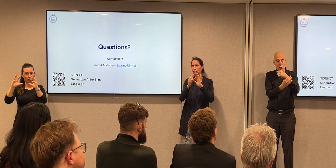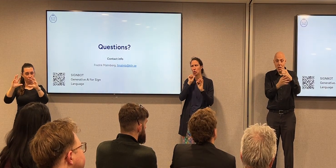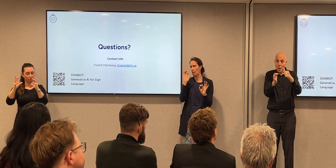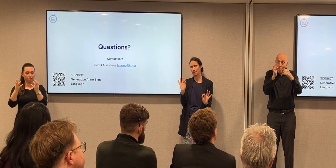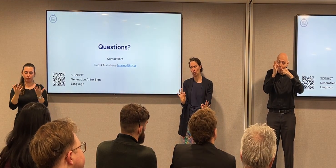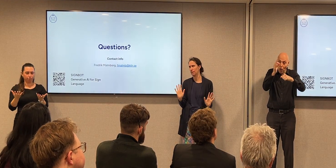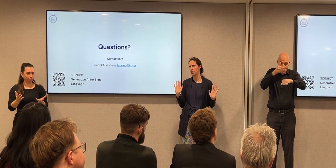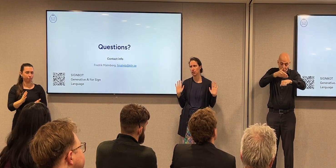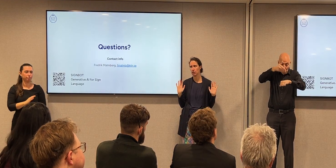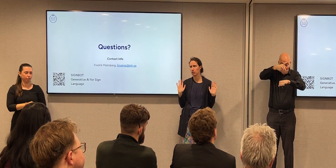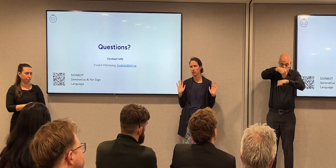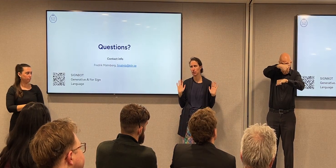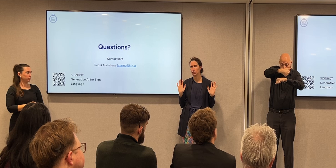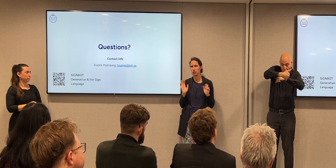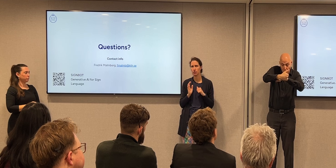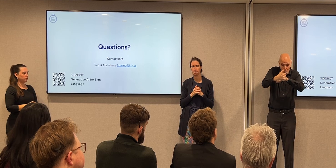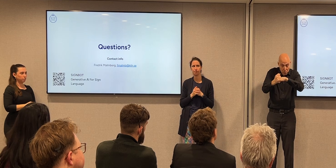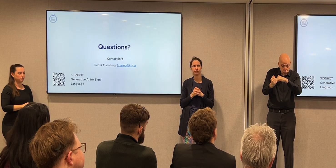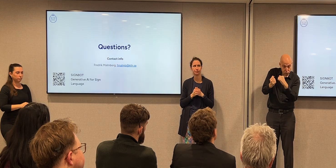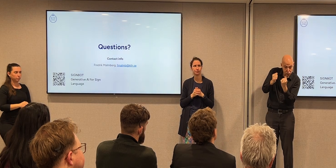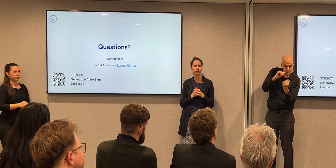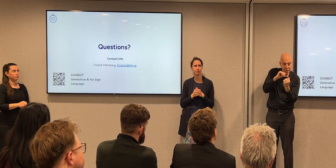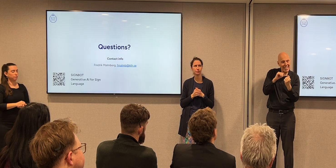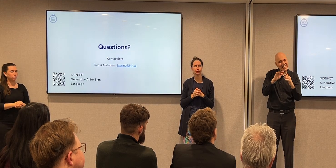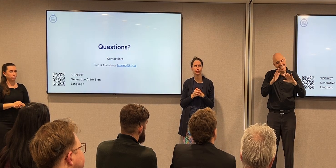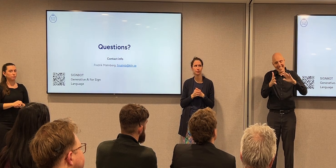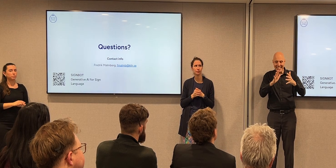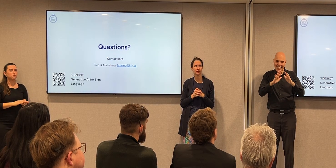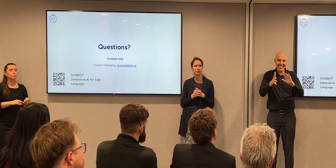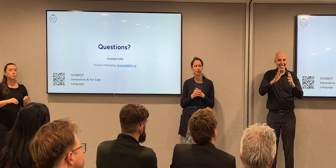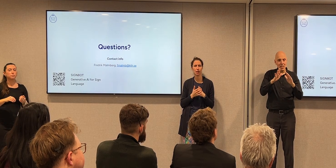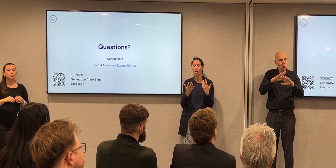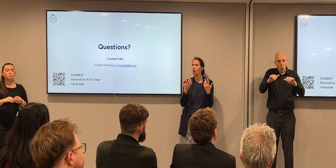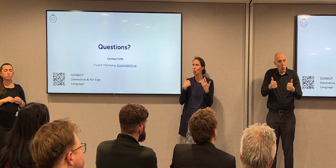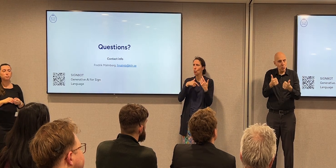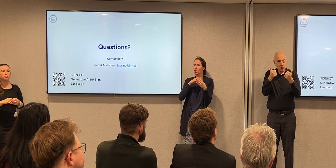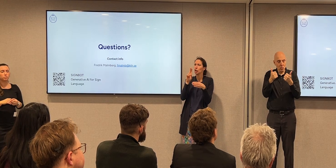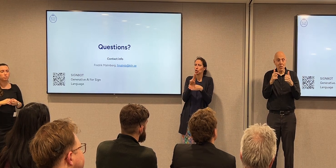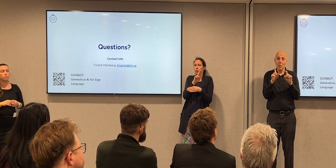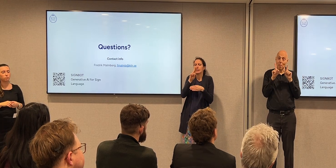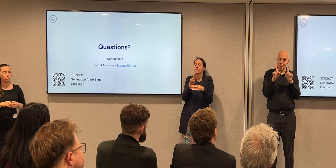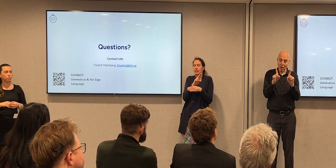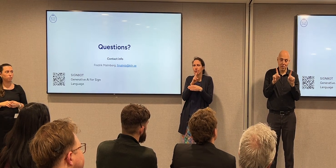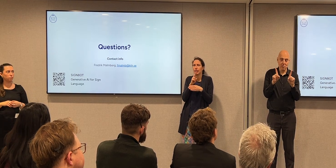perfect. But since we're using this